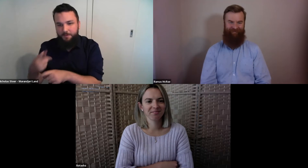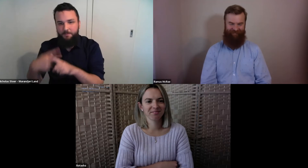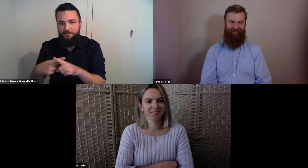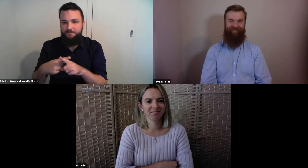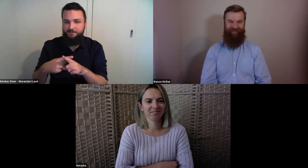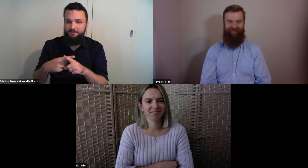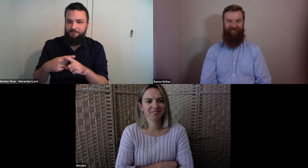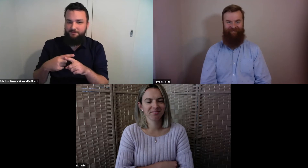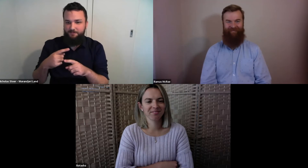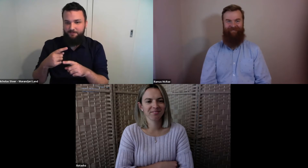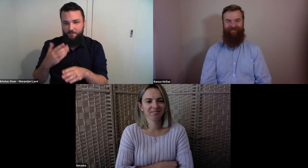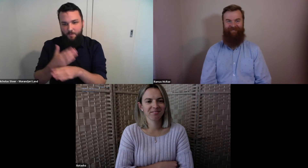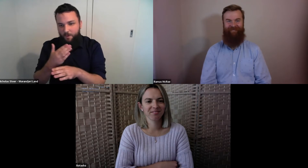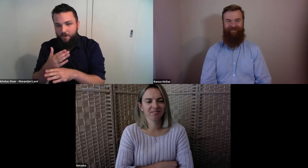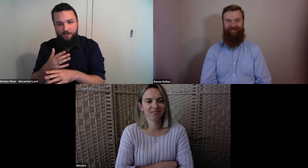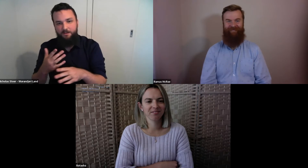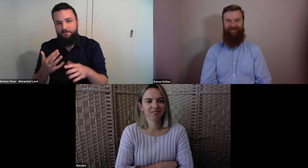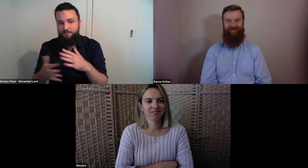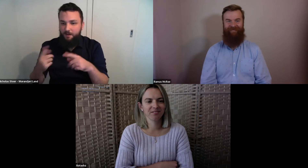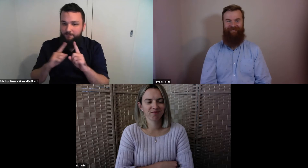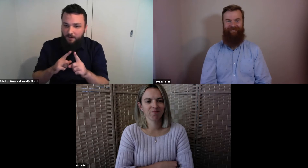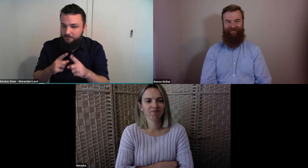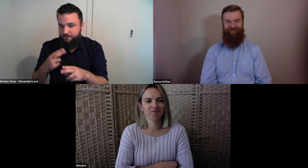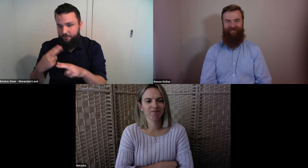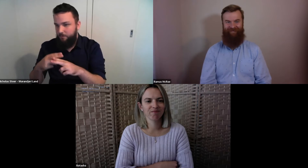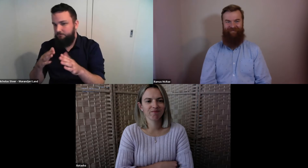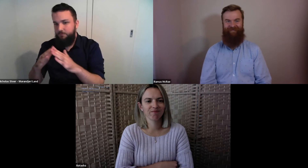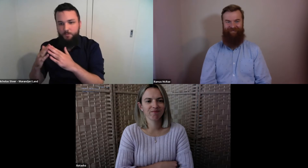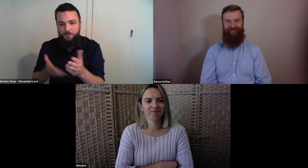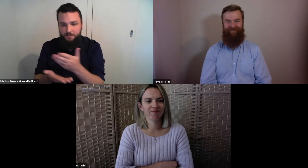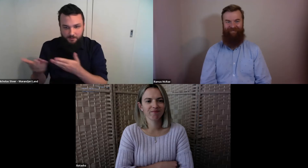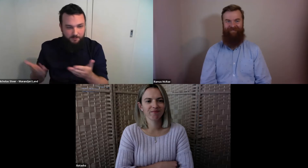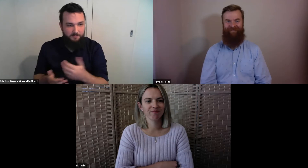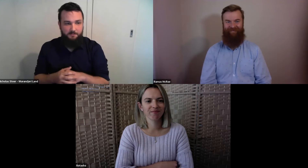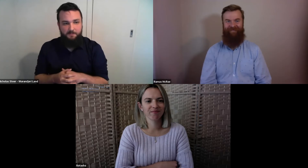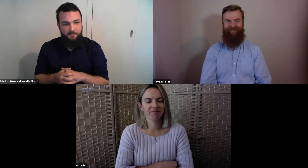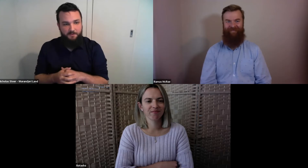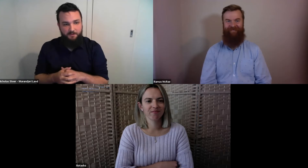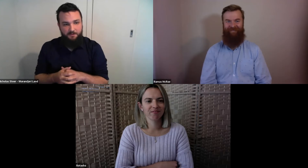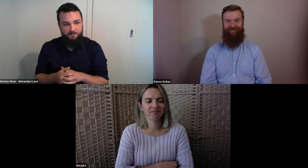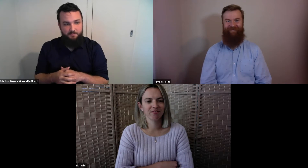and sharing your experiences today with the filming and being part of the project, your own work and